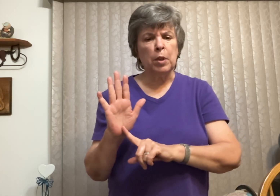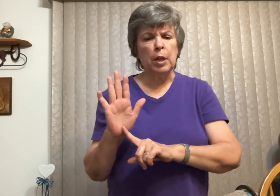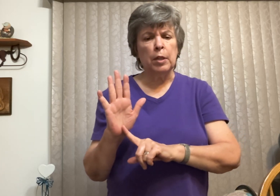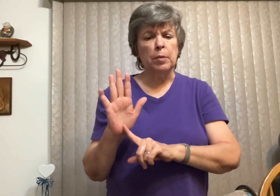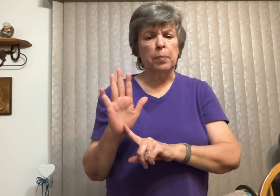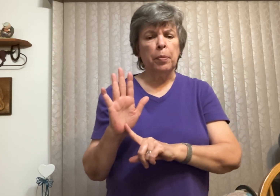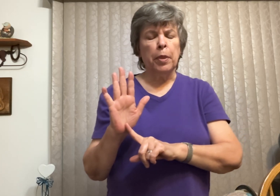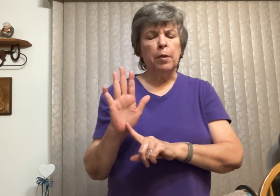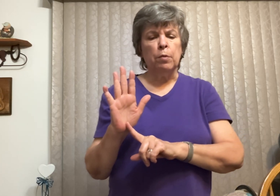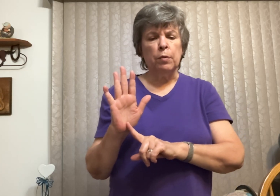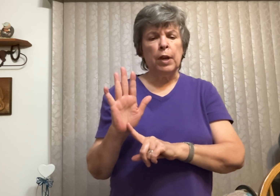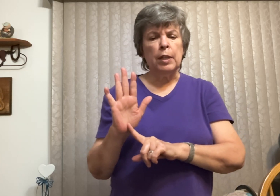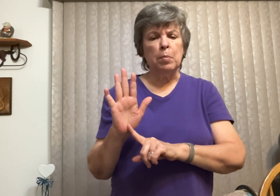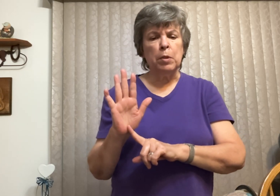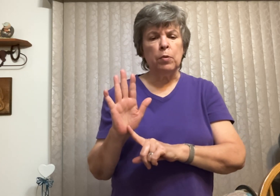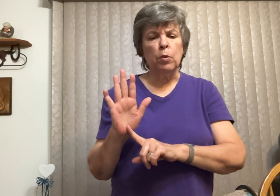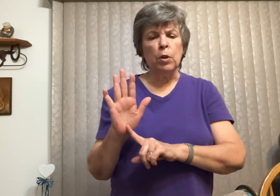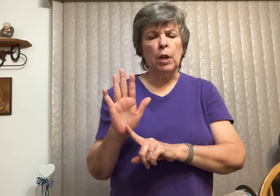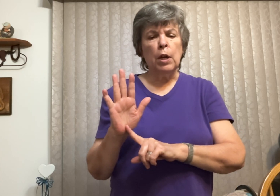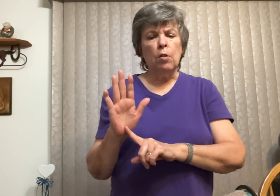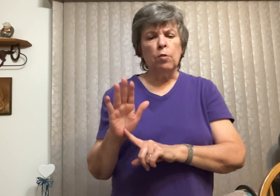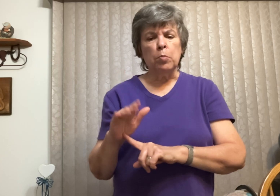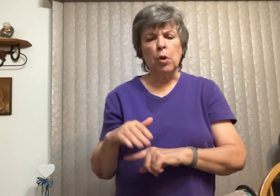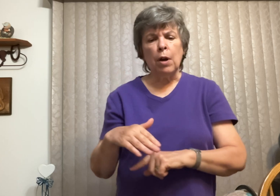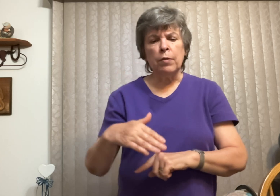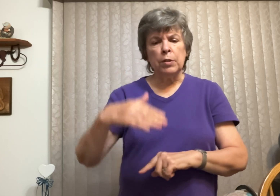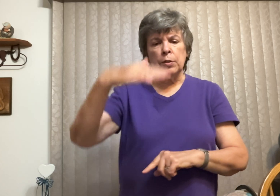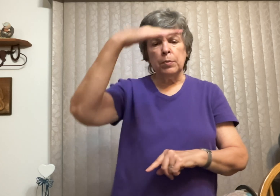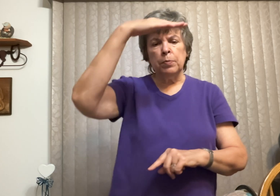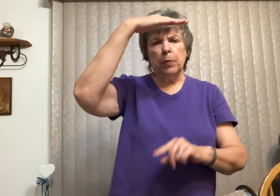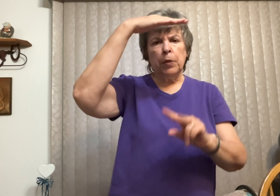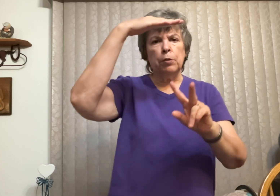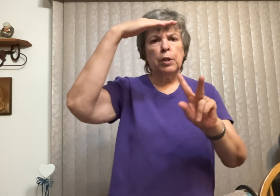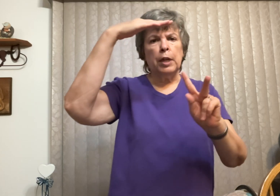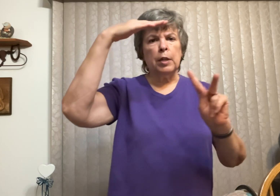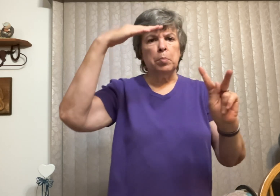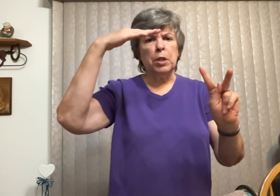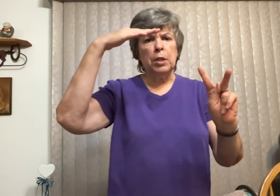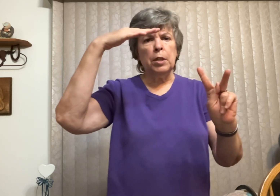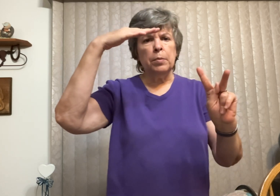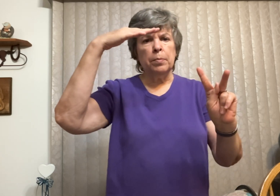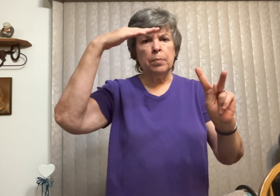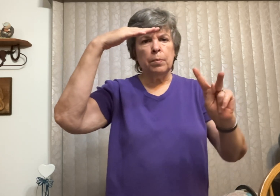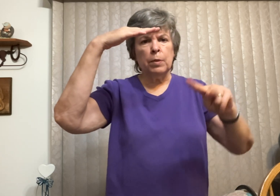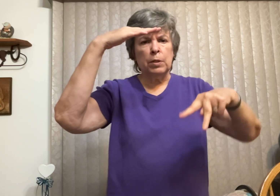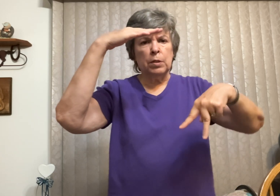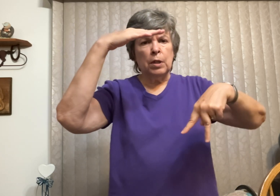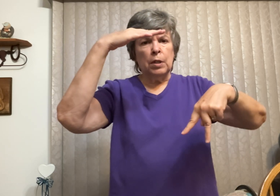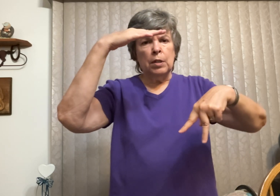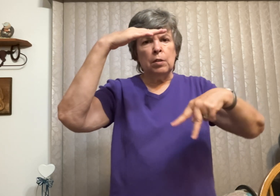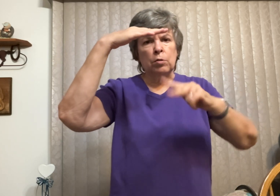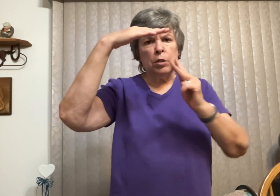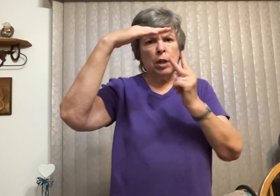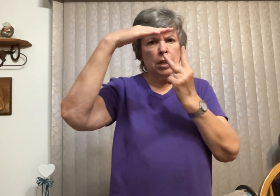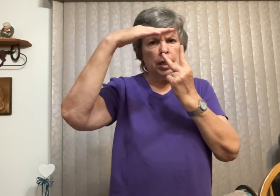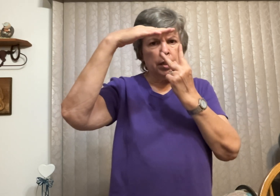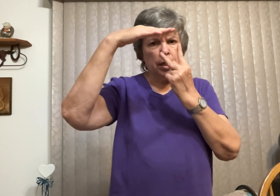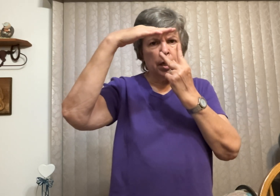hand. We've had that before. For prophets, you take a P. It looks kind of like a K,